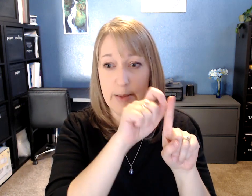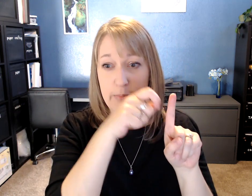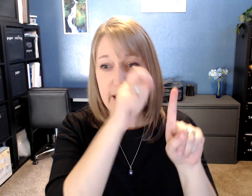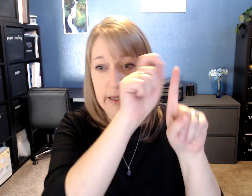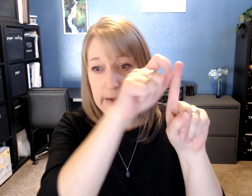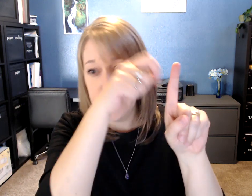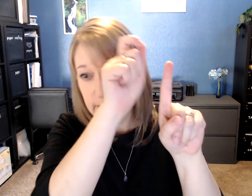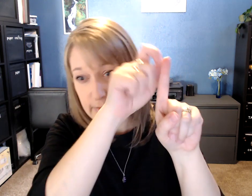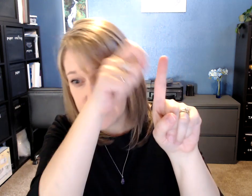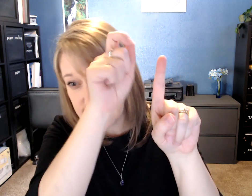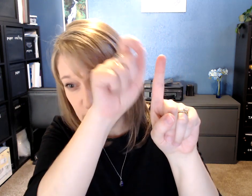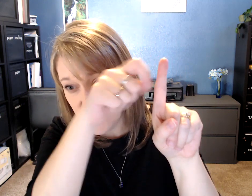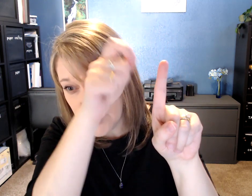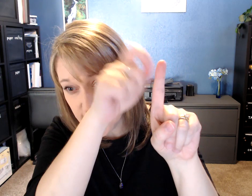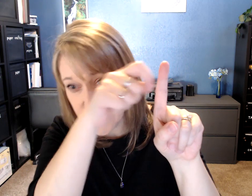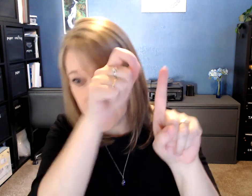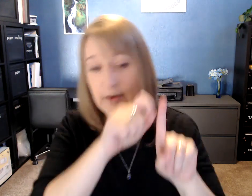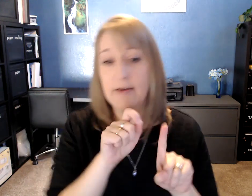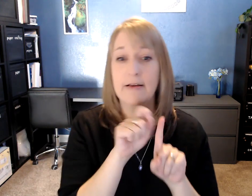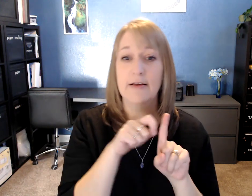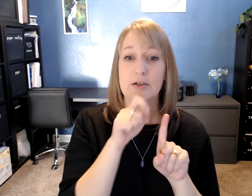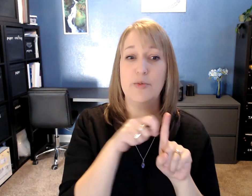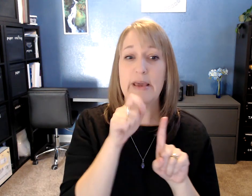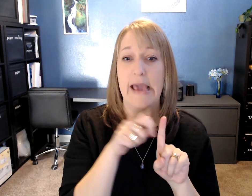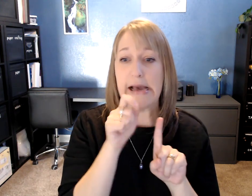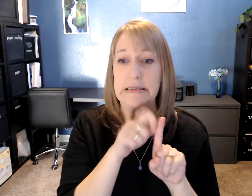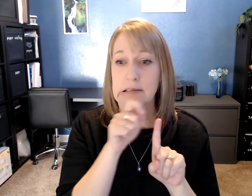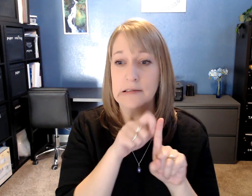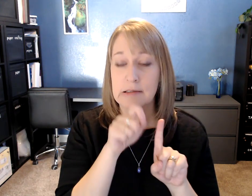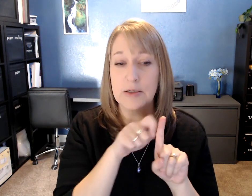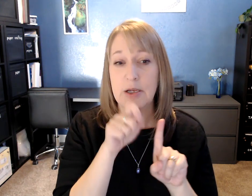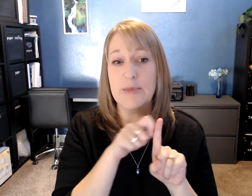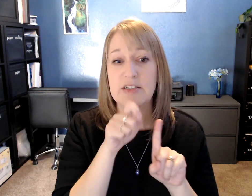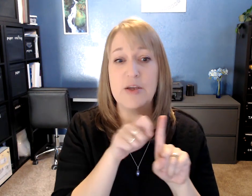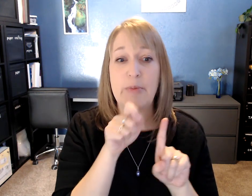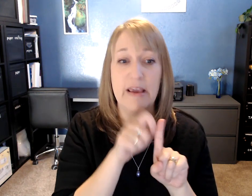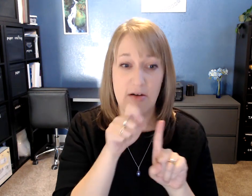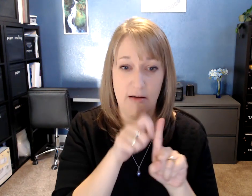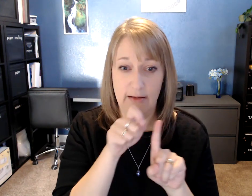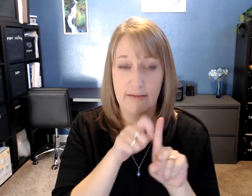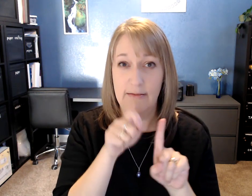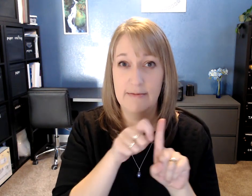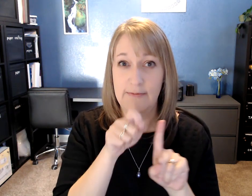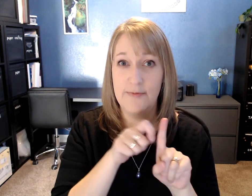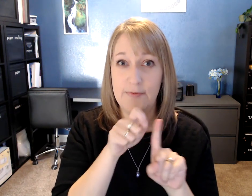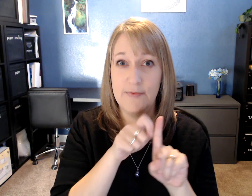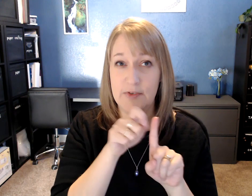of pick. That's the movement right there. To pick at. It means to pick on